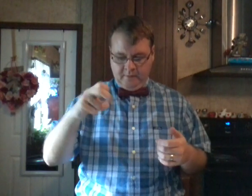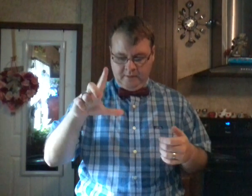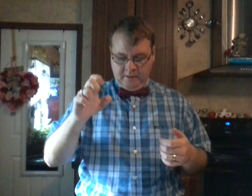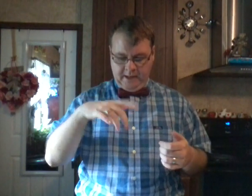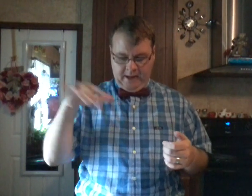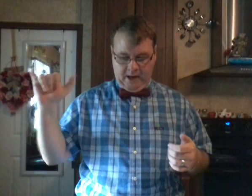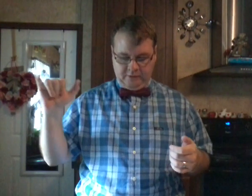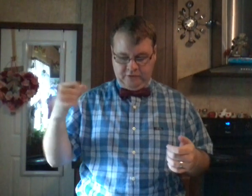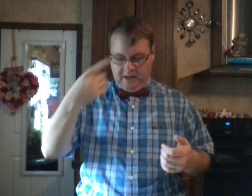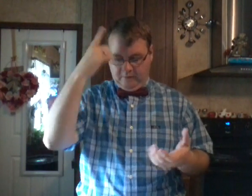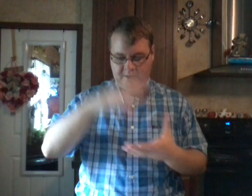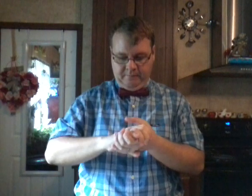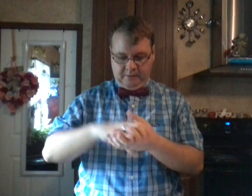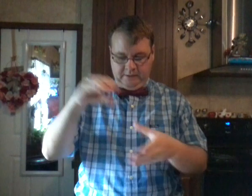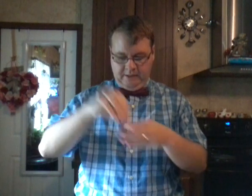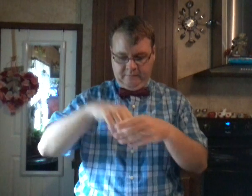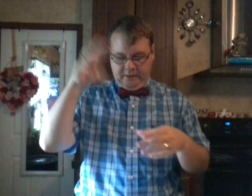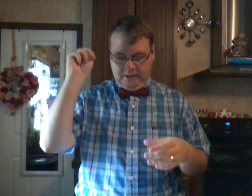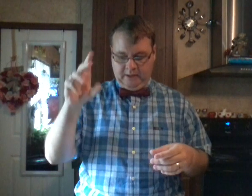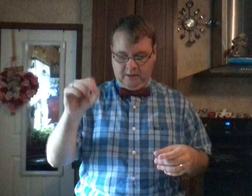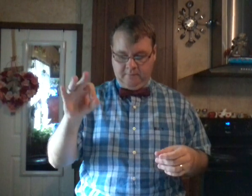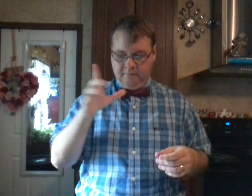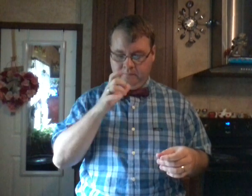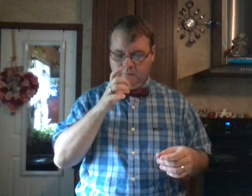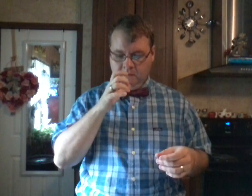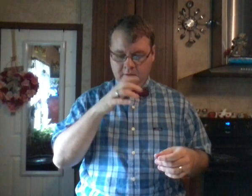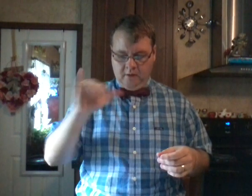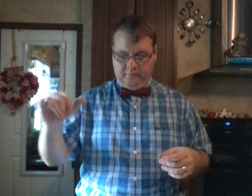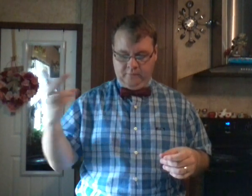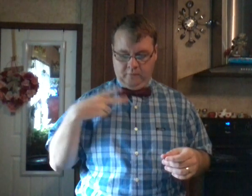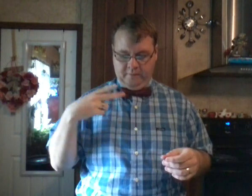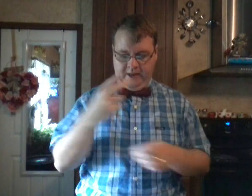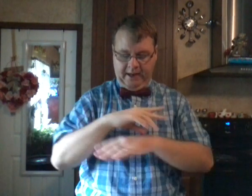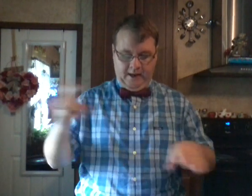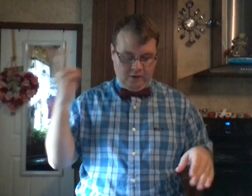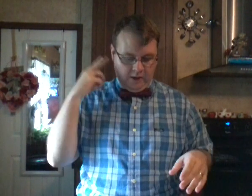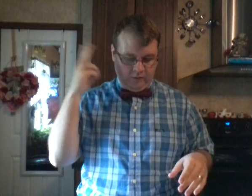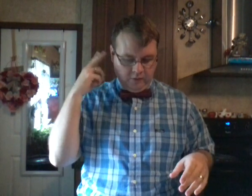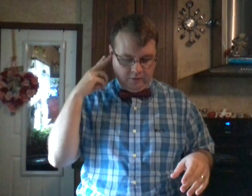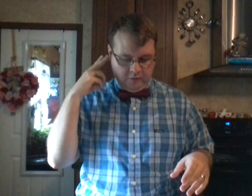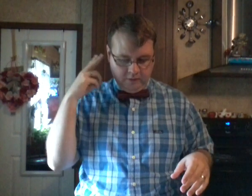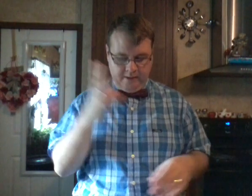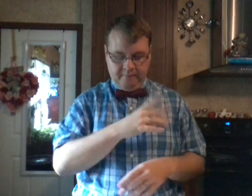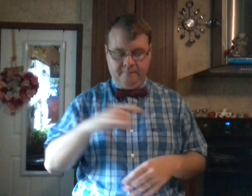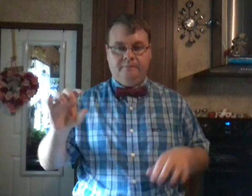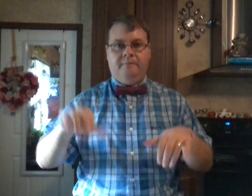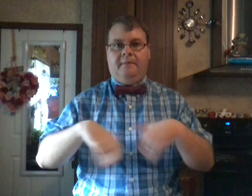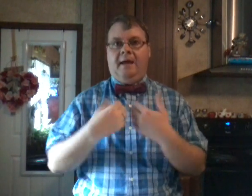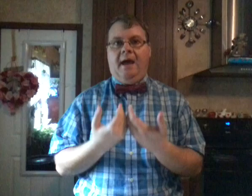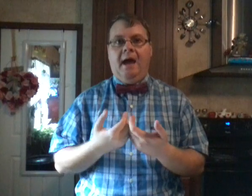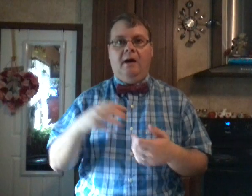And how shall they believe in him of whom they have not heard? And how